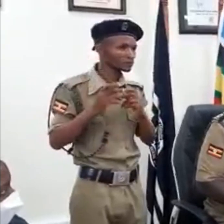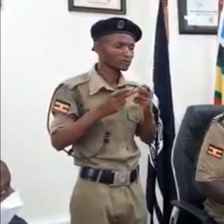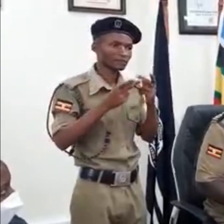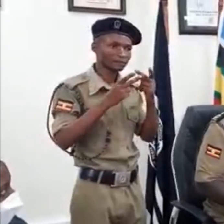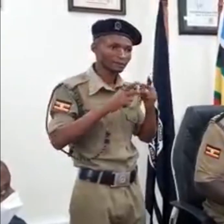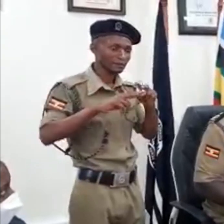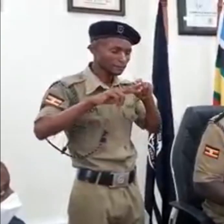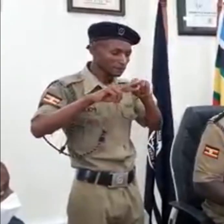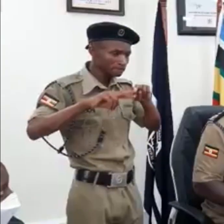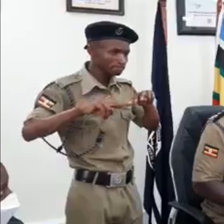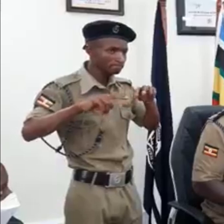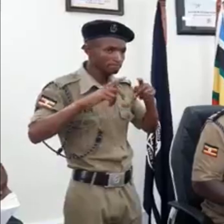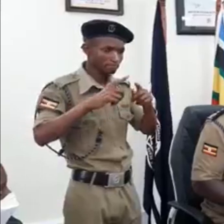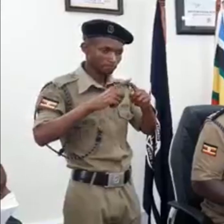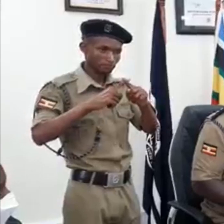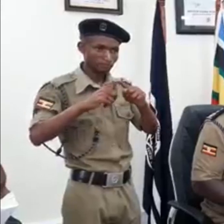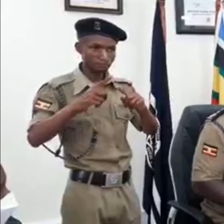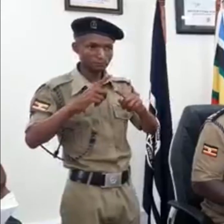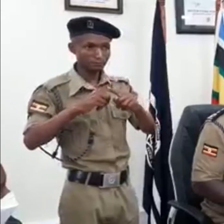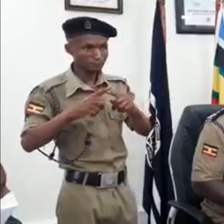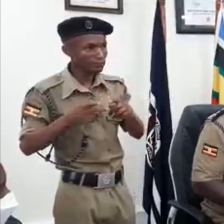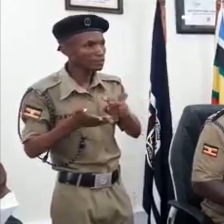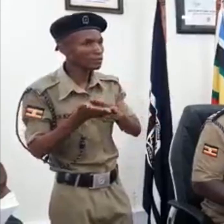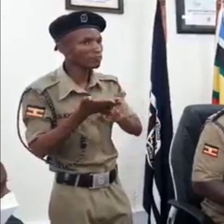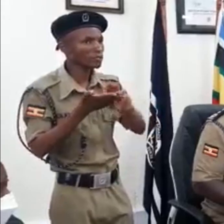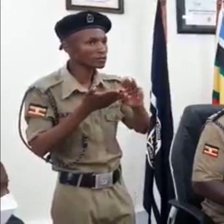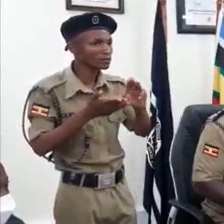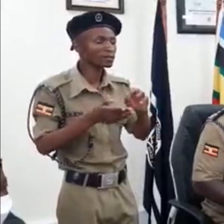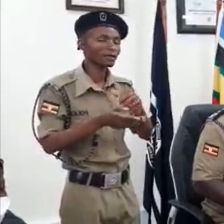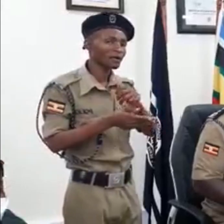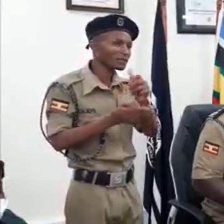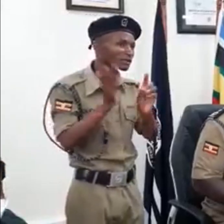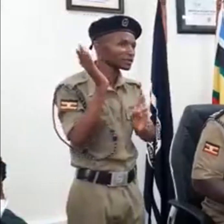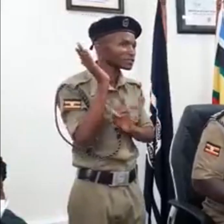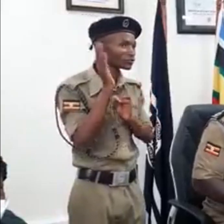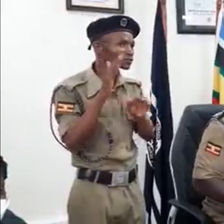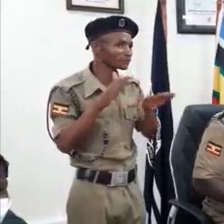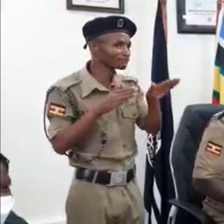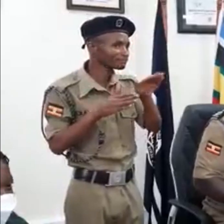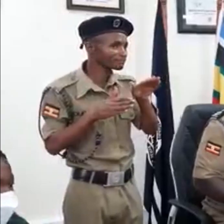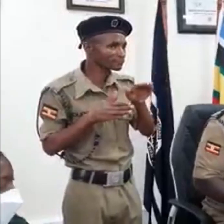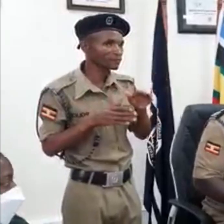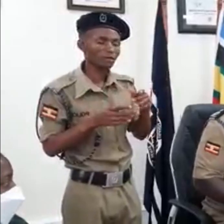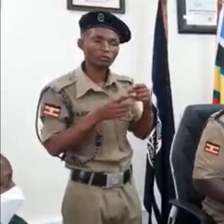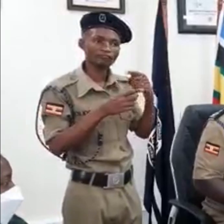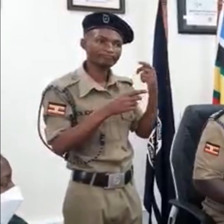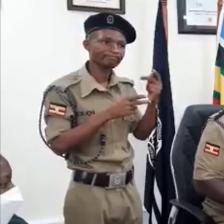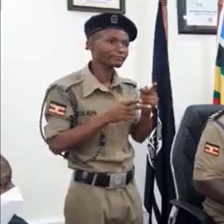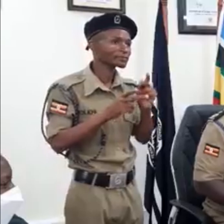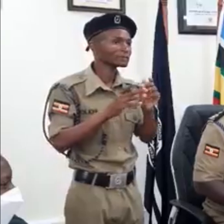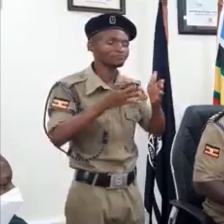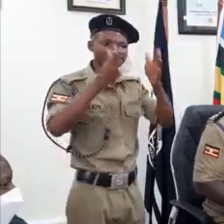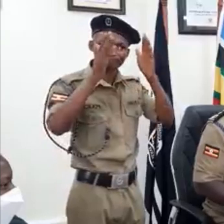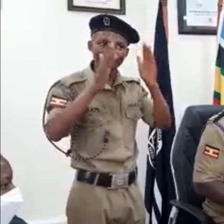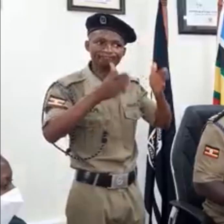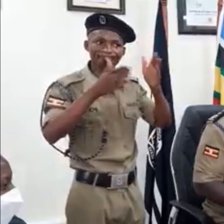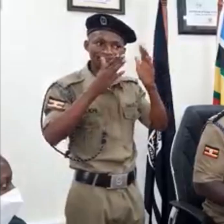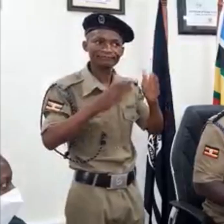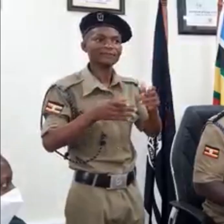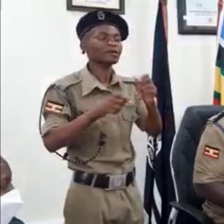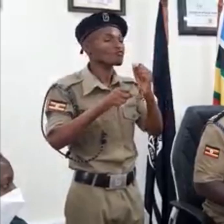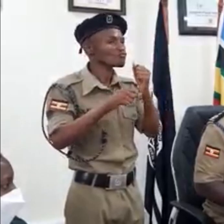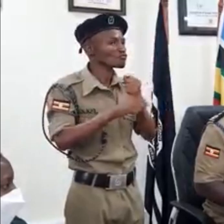investigating the vicious murders in Masaka and Rengo continue to register more success in the operations.